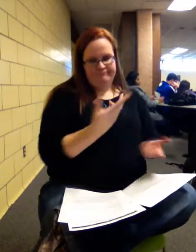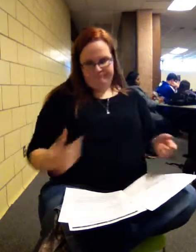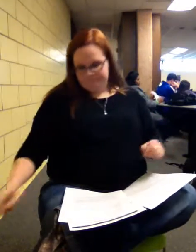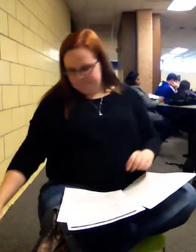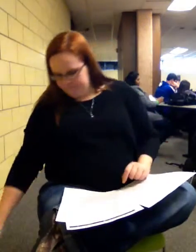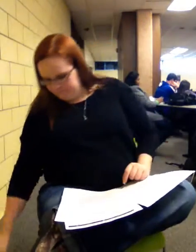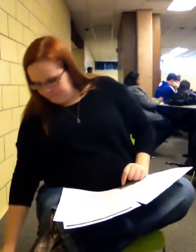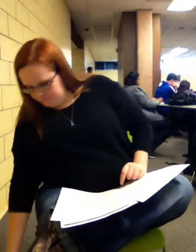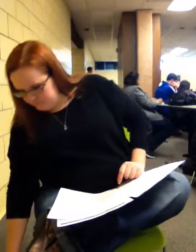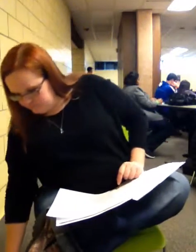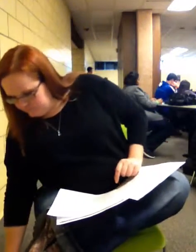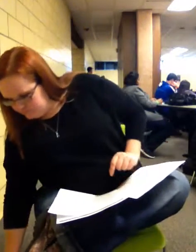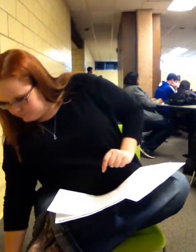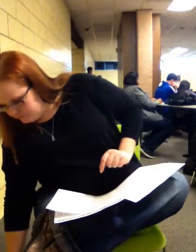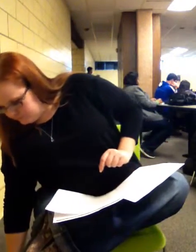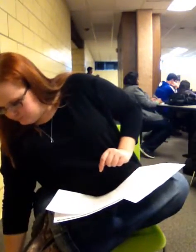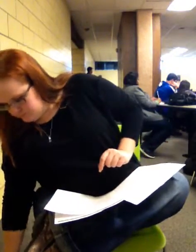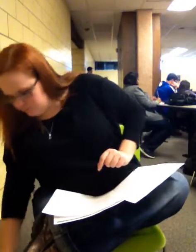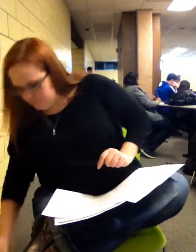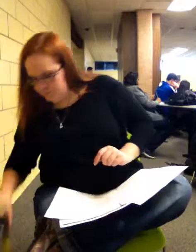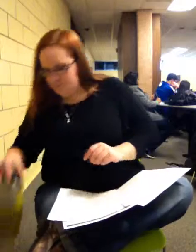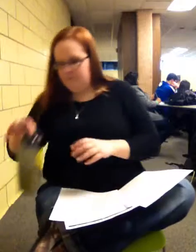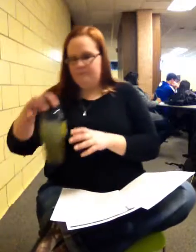Okay, let's go to the column. Okay.